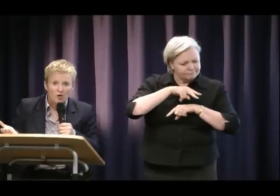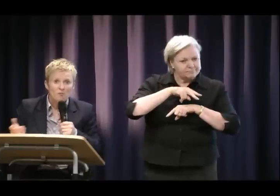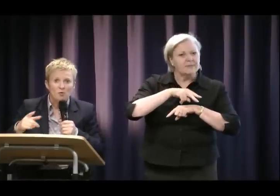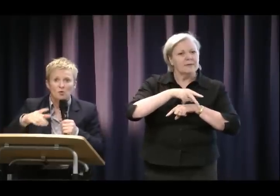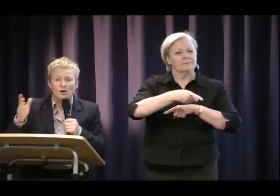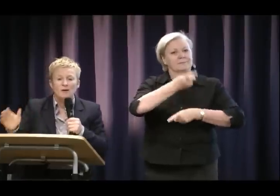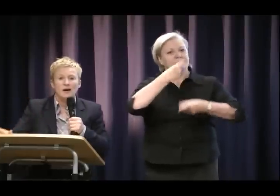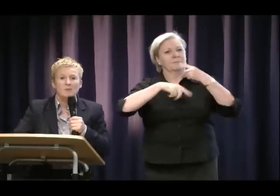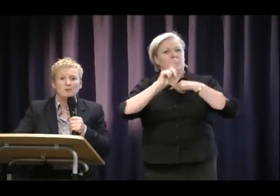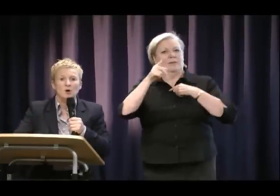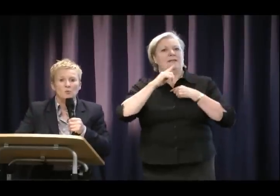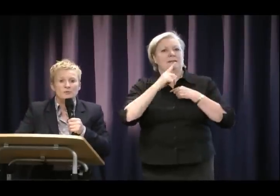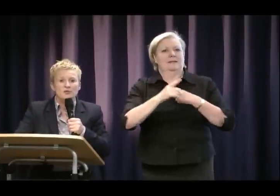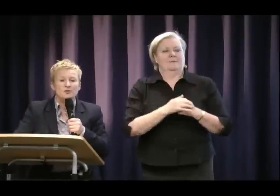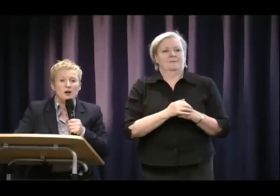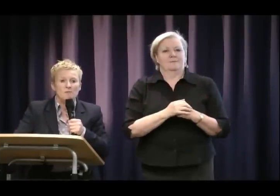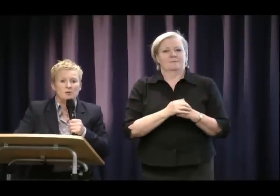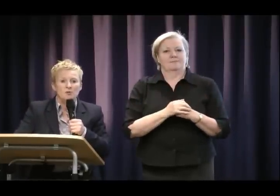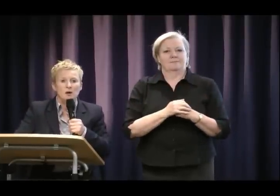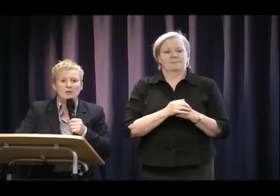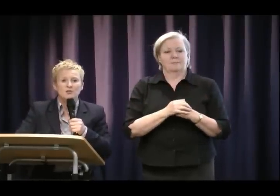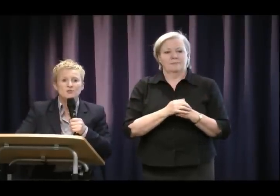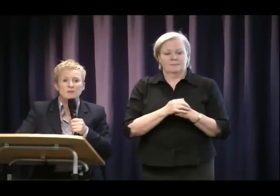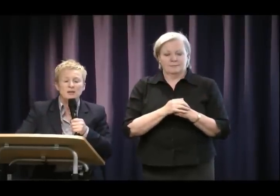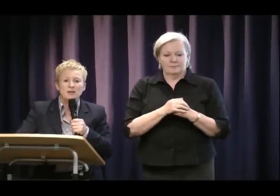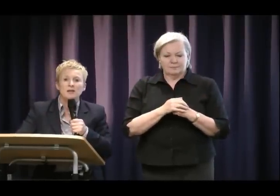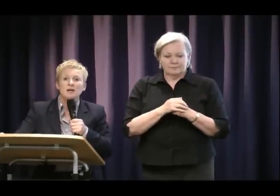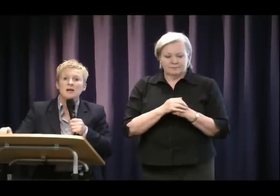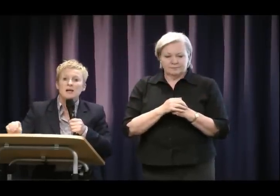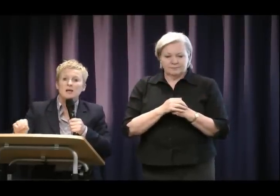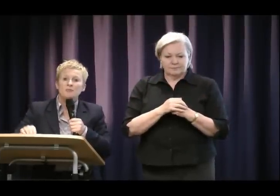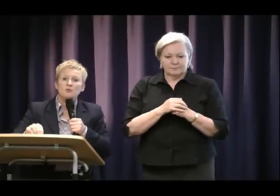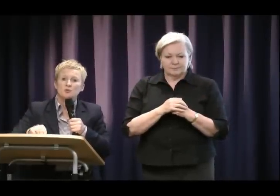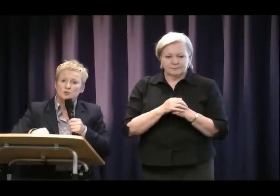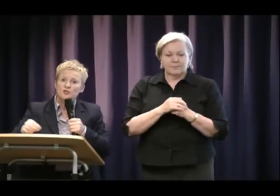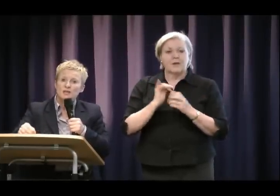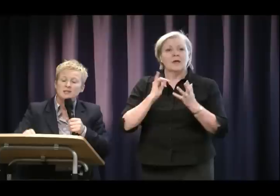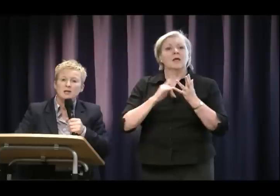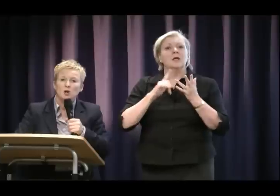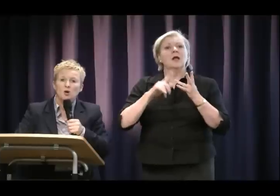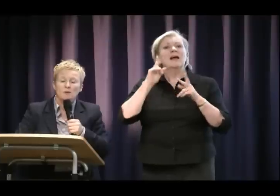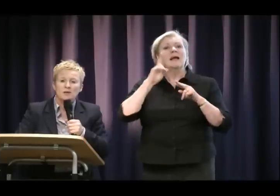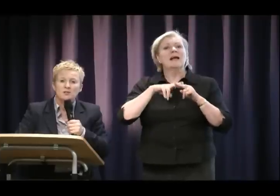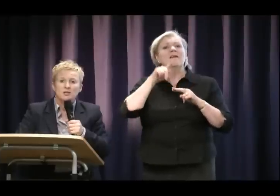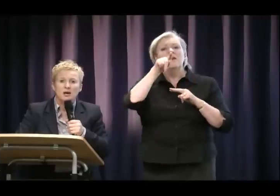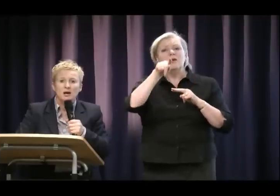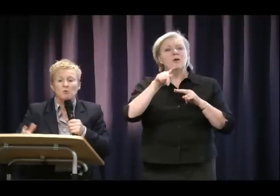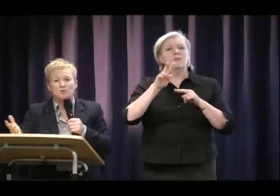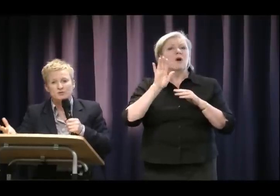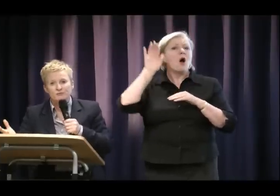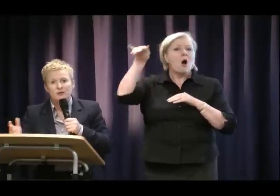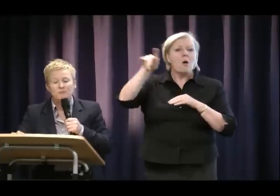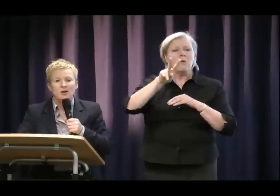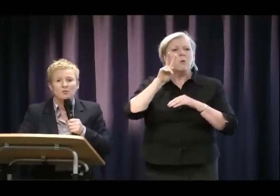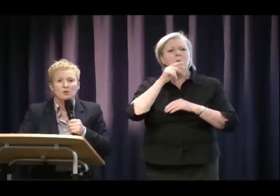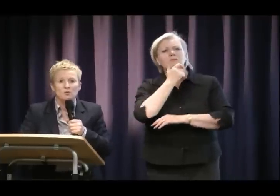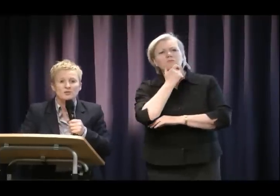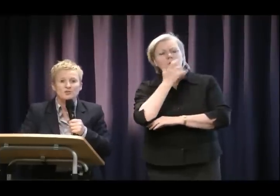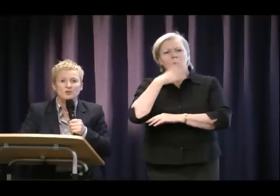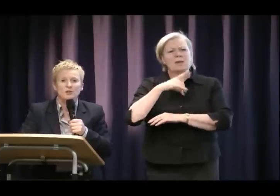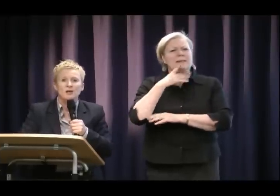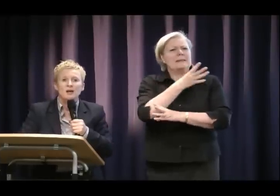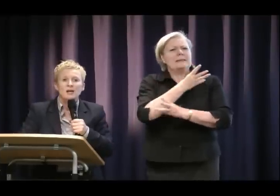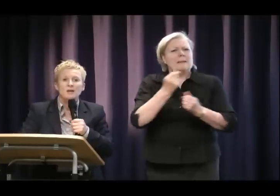are at home or not with us tonight but who are streaming in, if you do send in a comment or some feedback